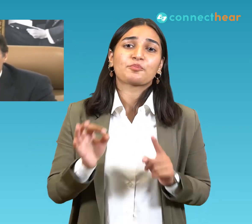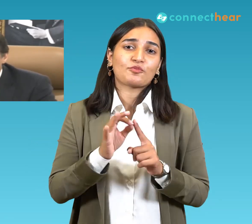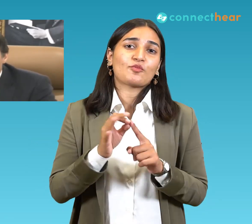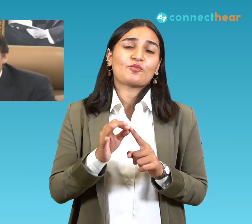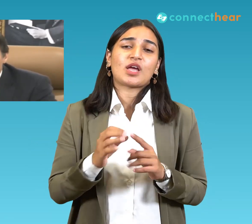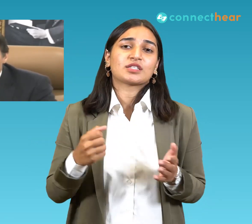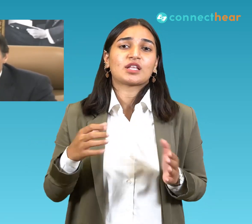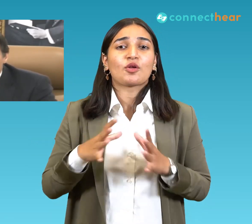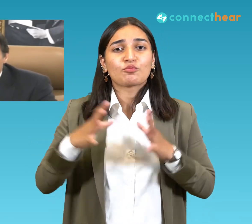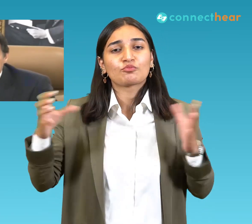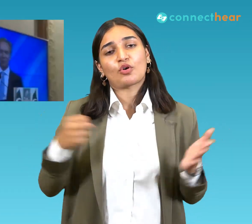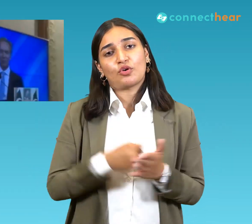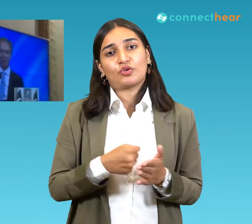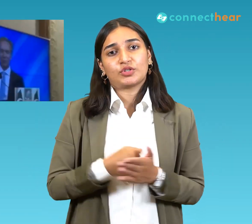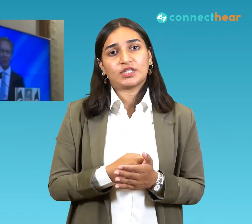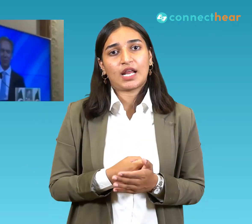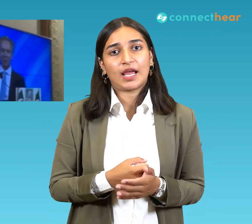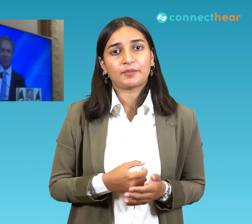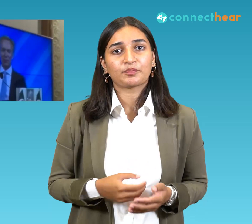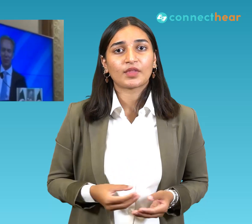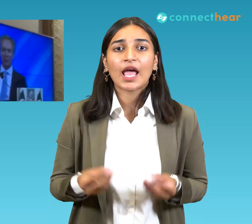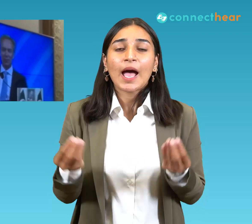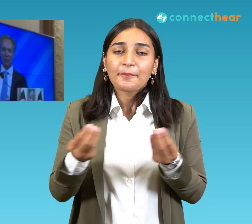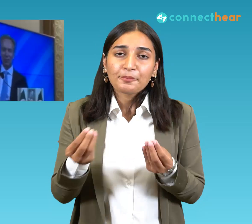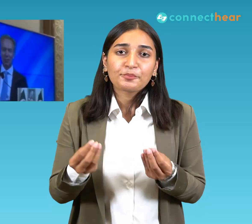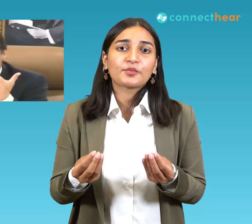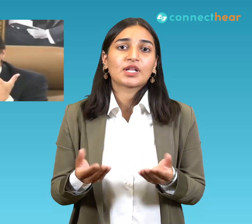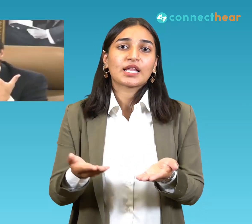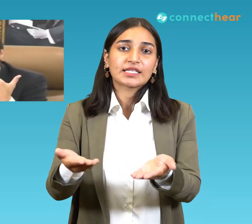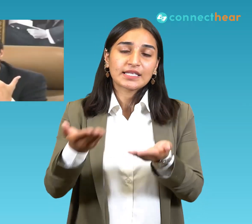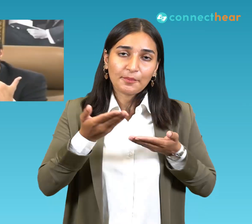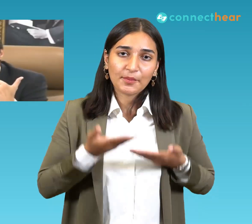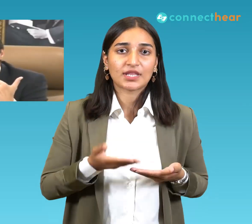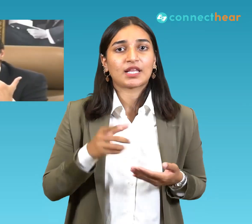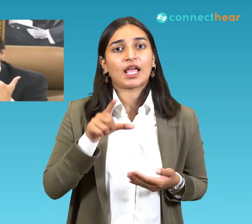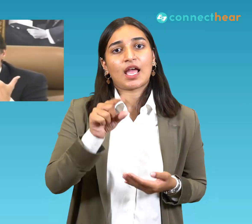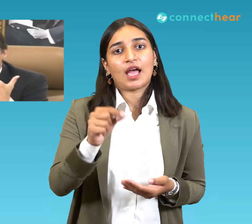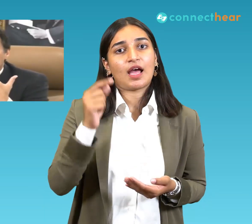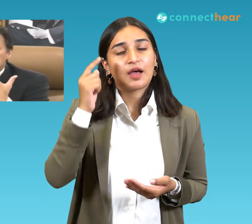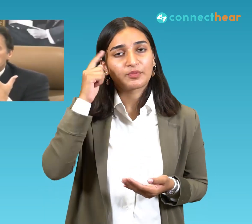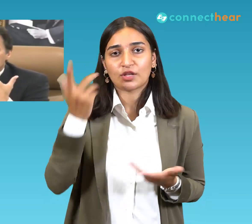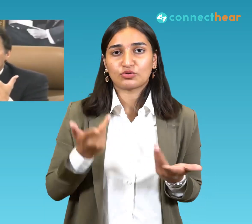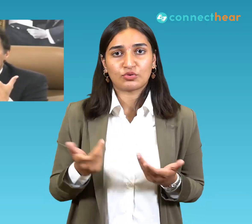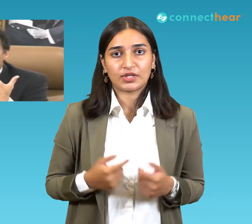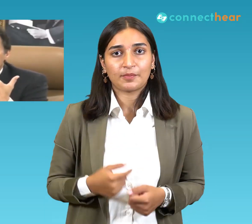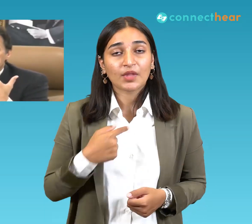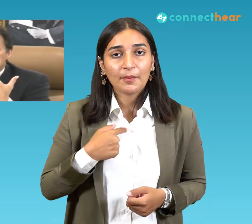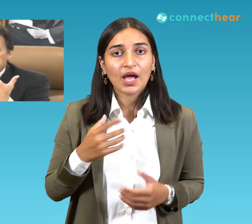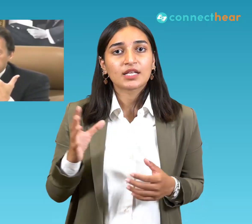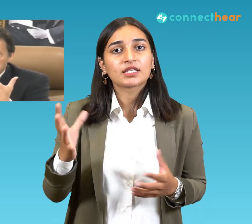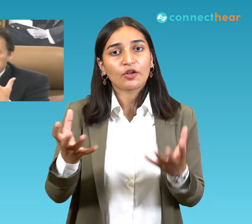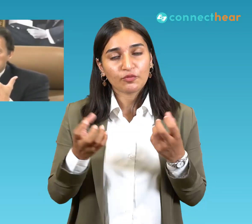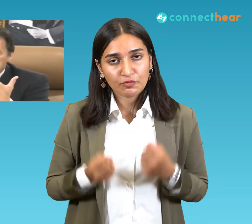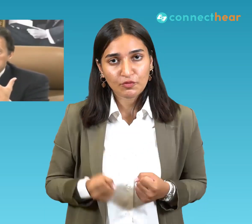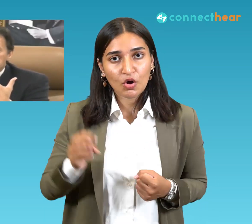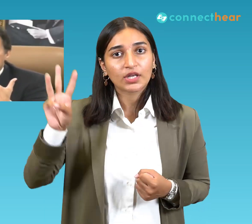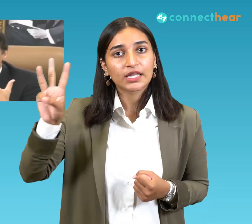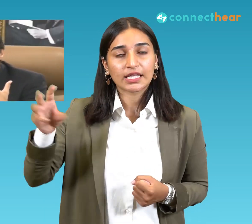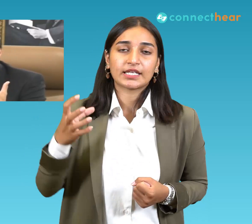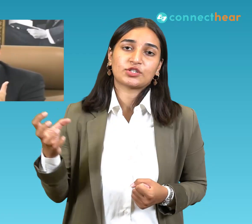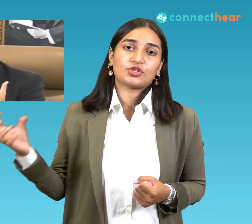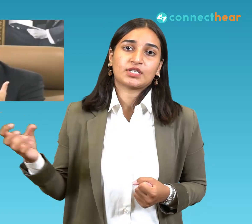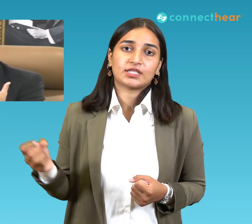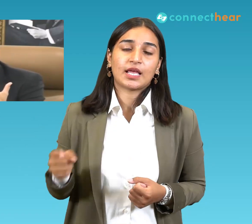to give your input in this. We want three things. Number one, we want the actual farmers to